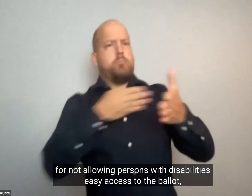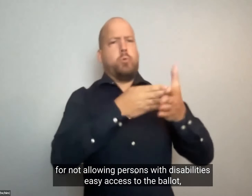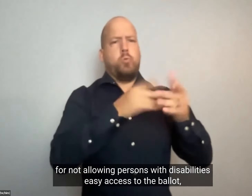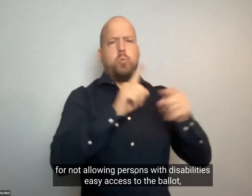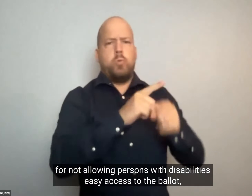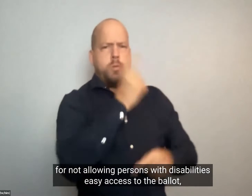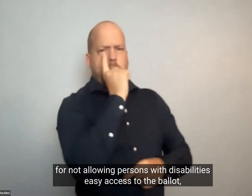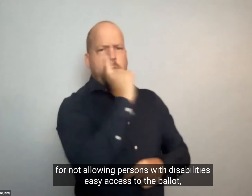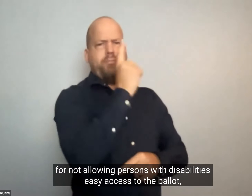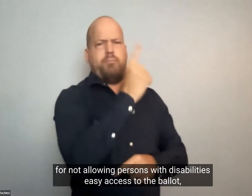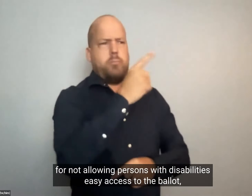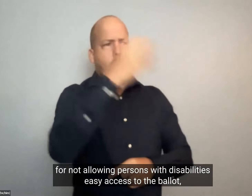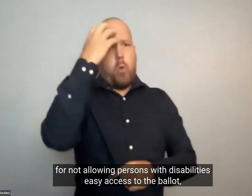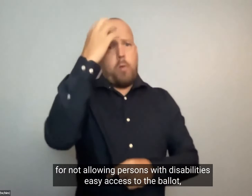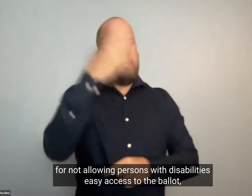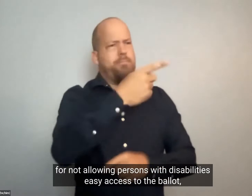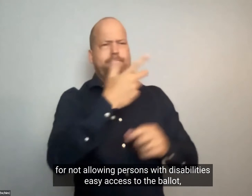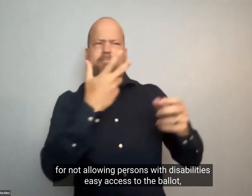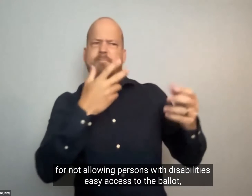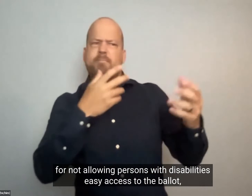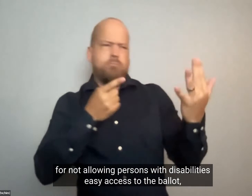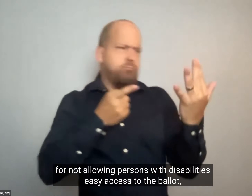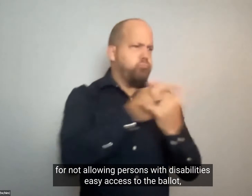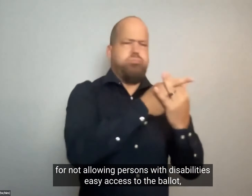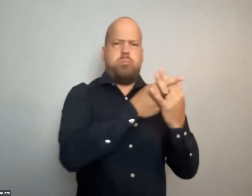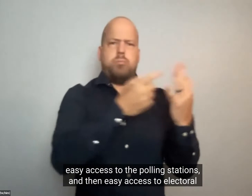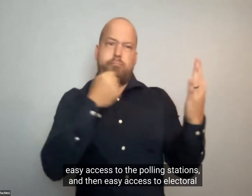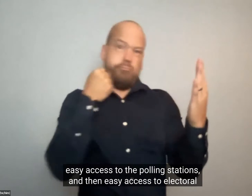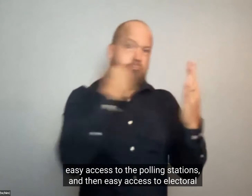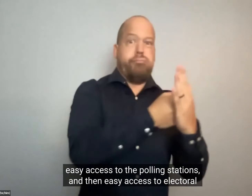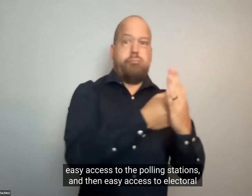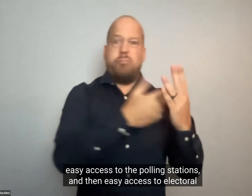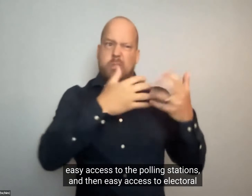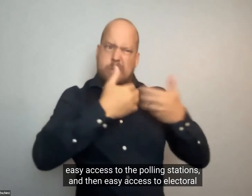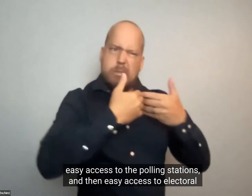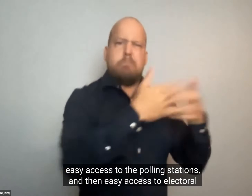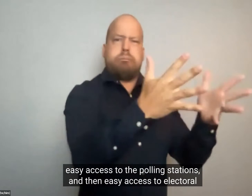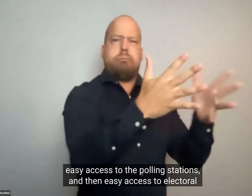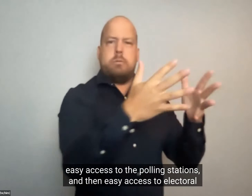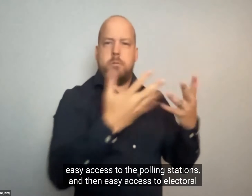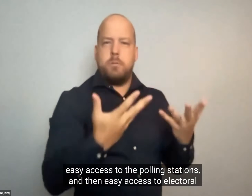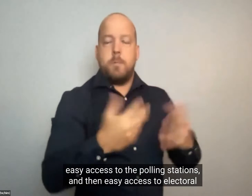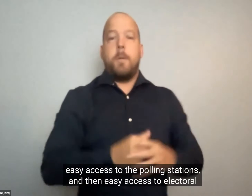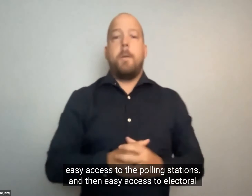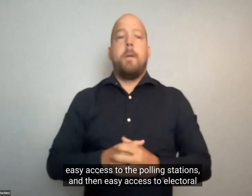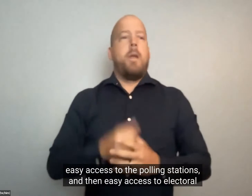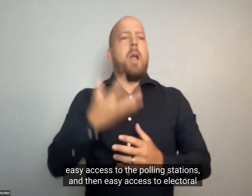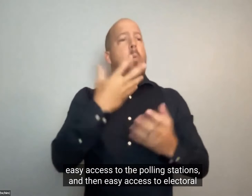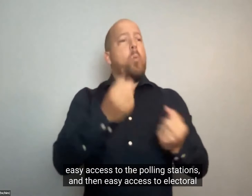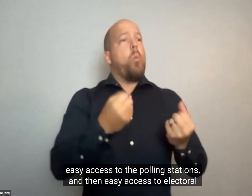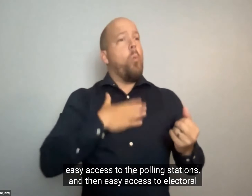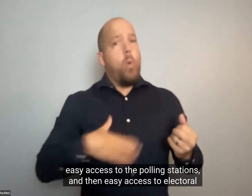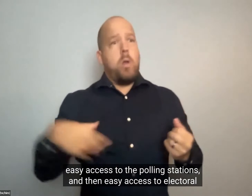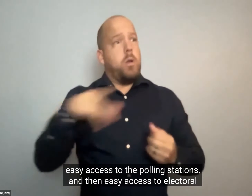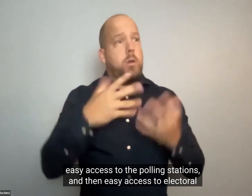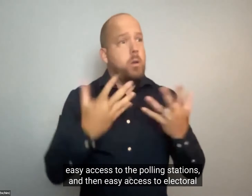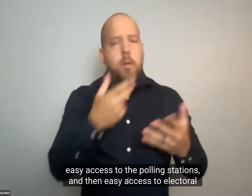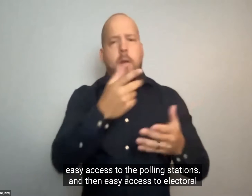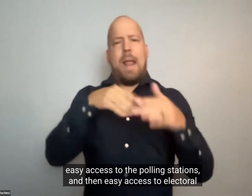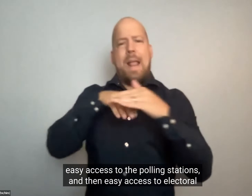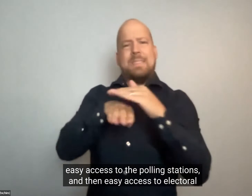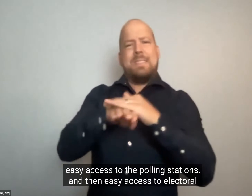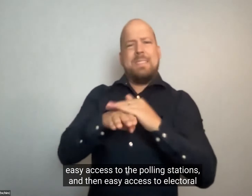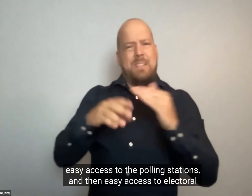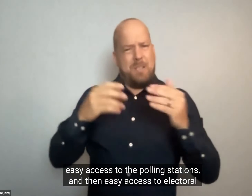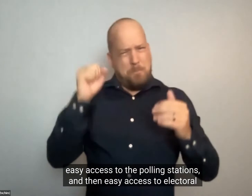persons with disabilities easy access to the ballot, easy access to the polling stations, and then easy